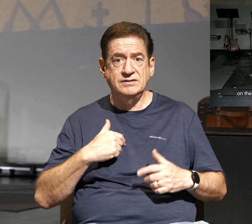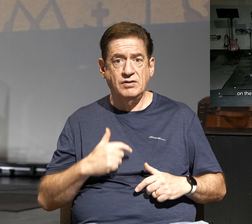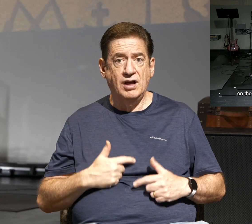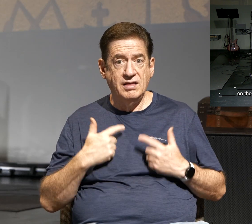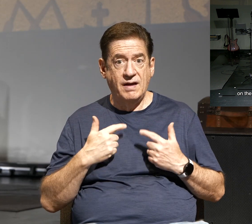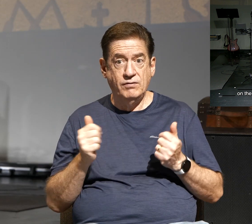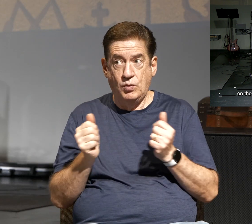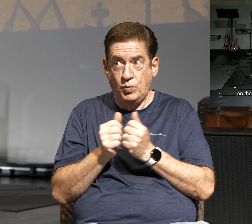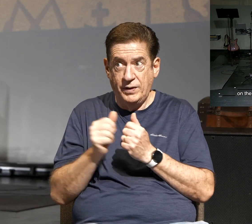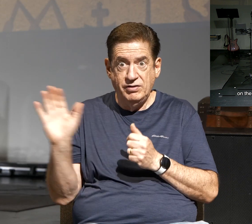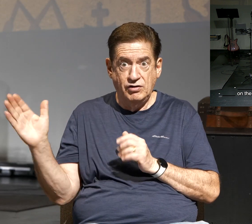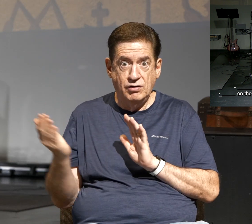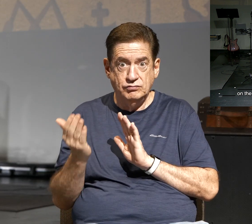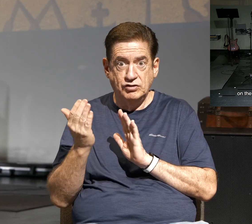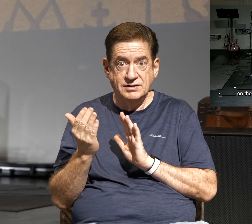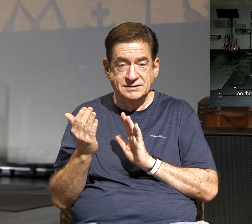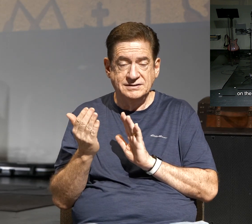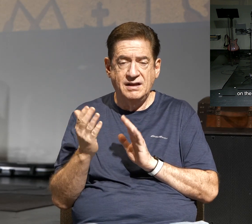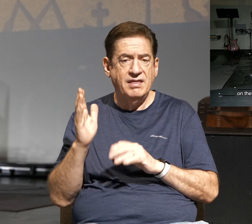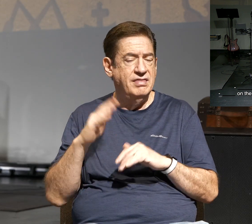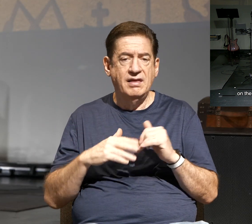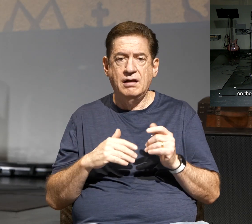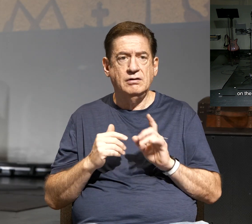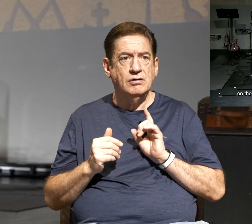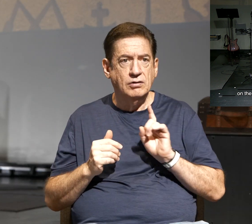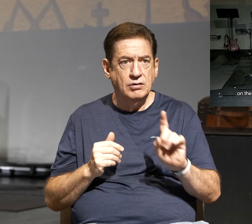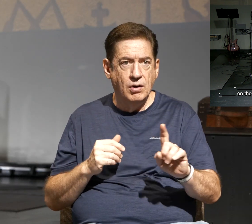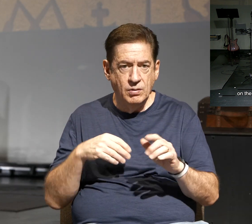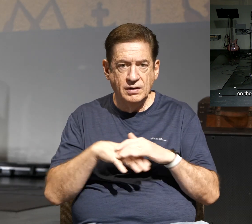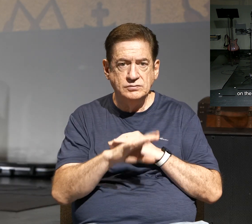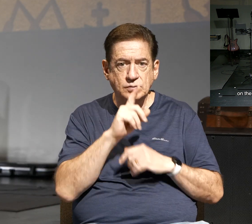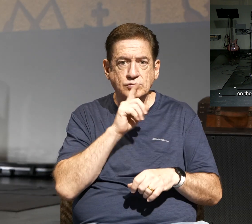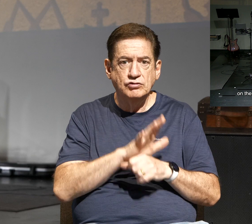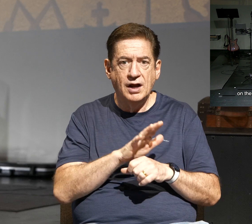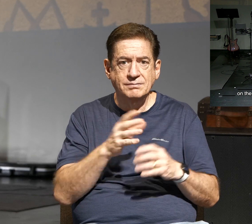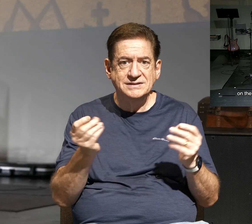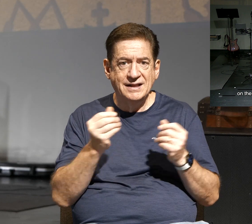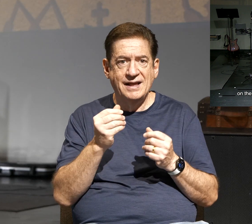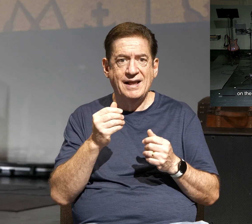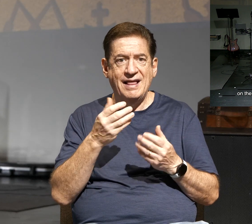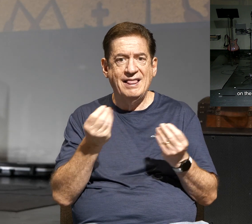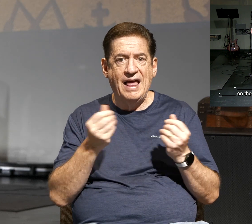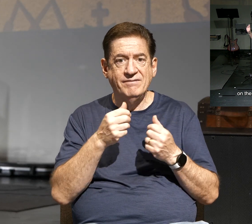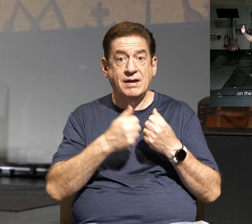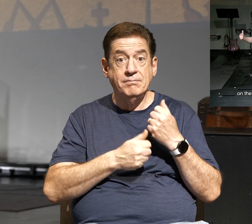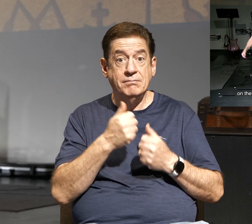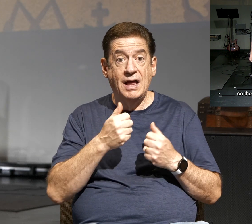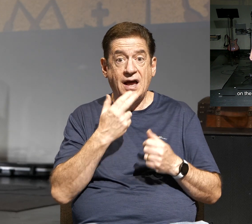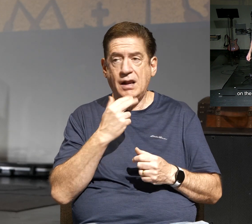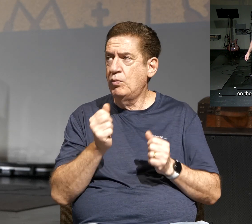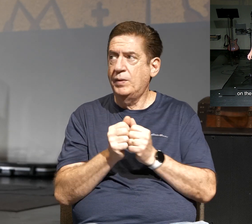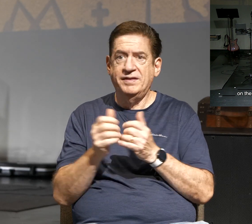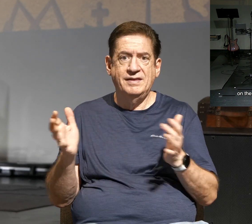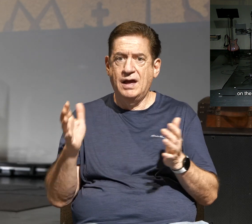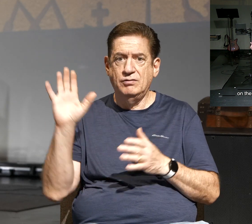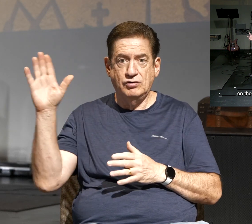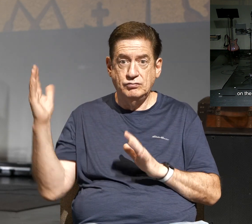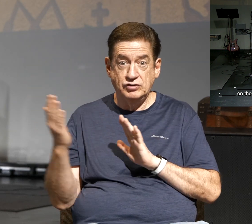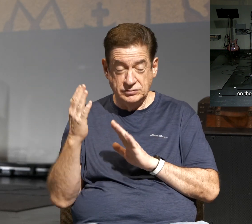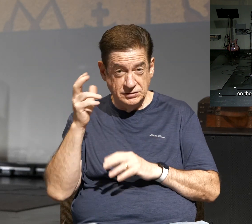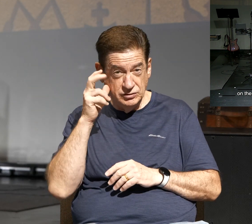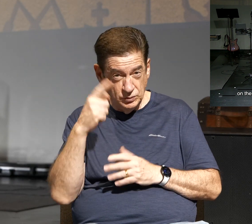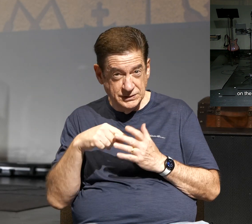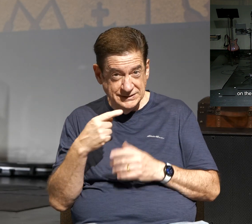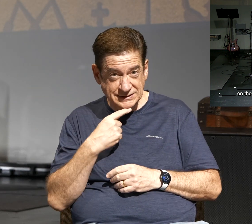lives with your presence than to go into the promised land, the land of milk and honey, without your presence. Do you hear what he's